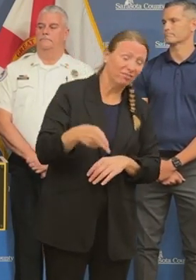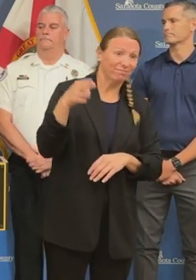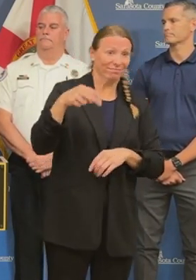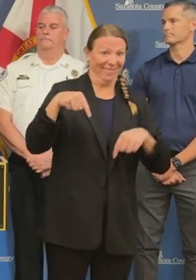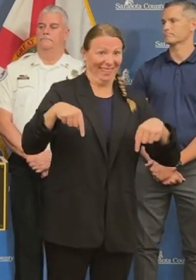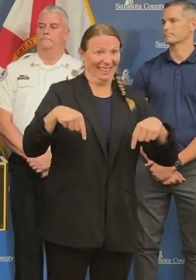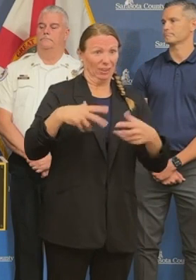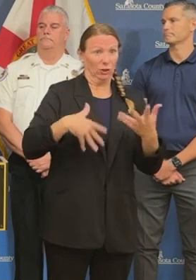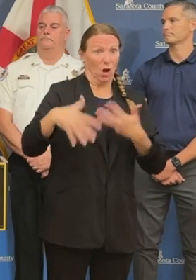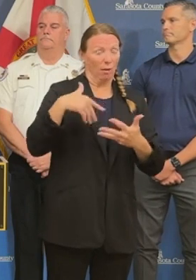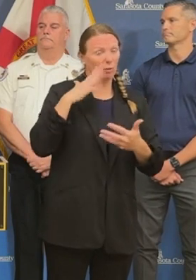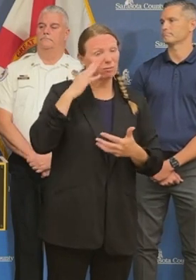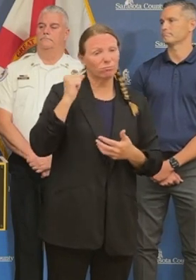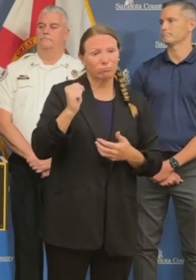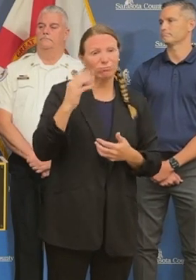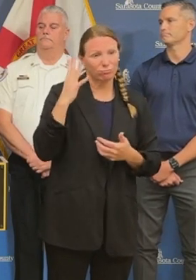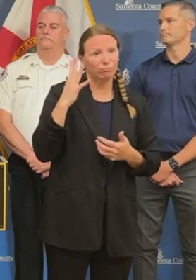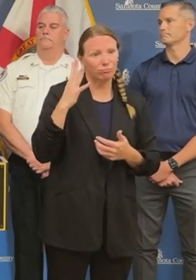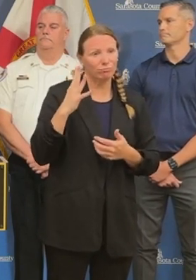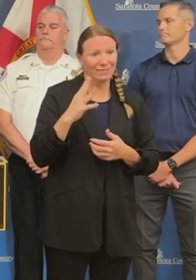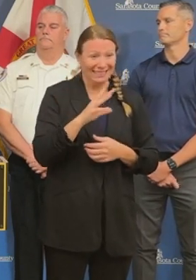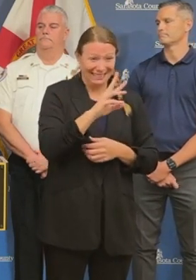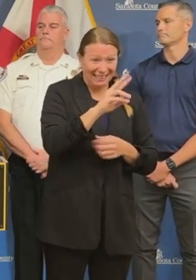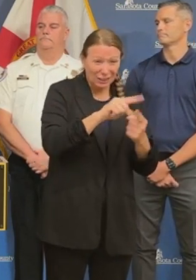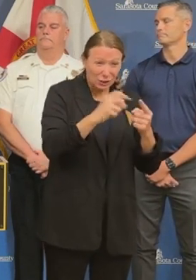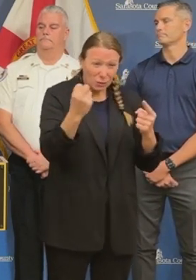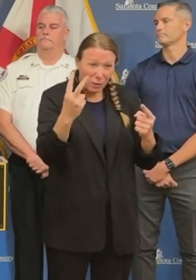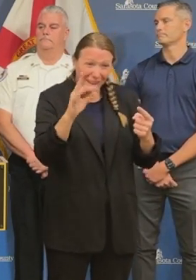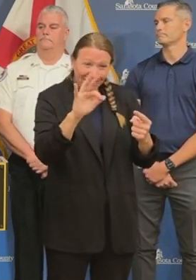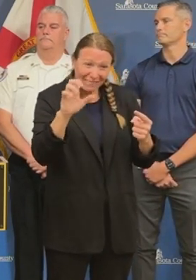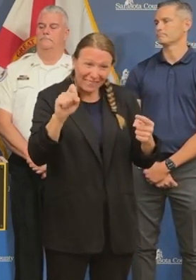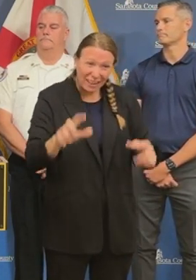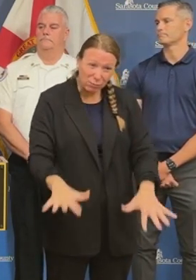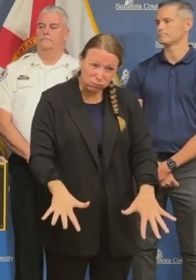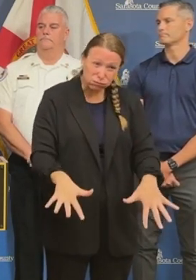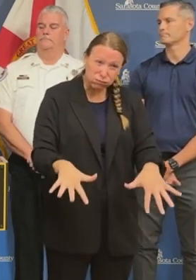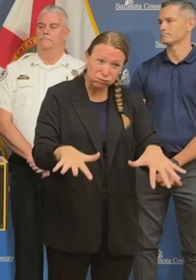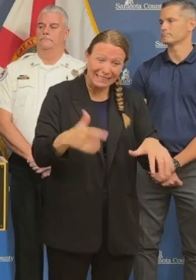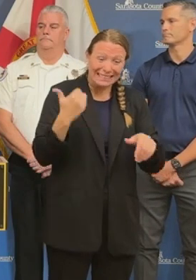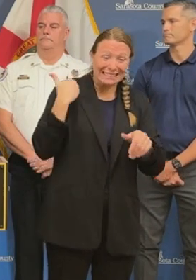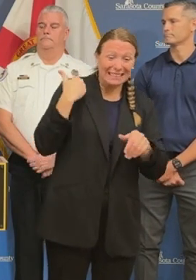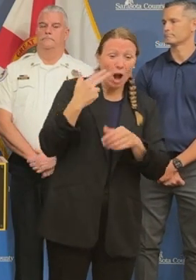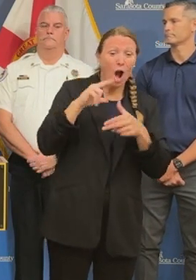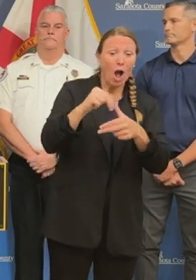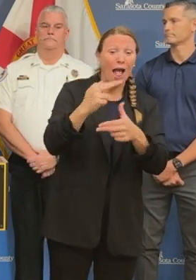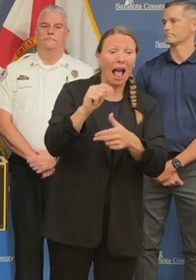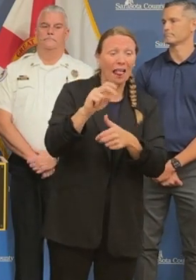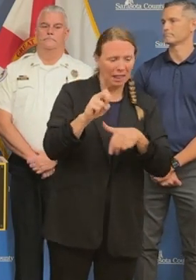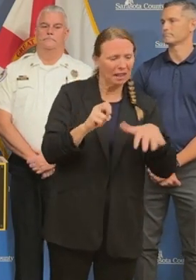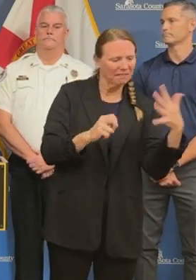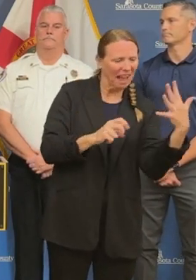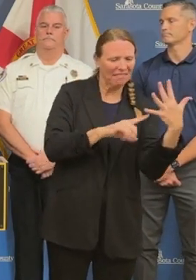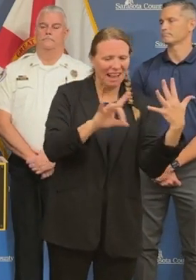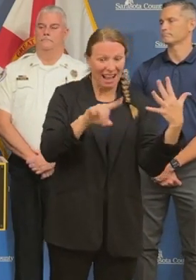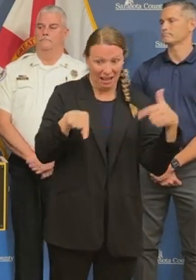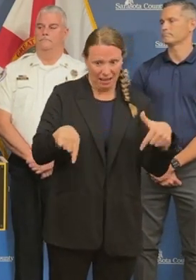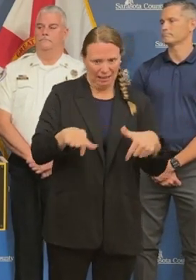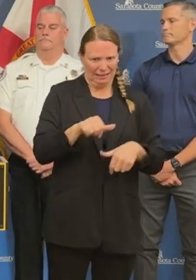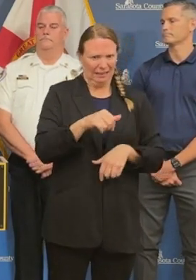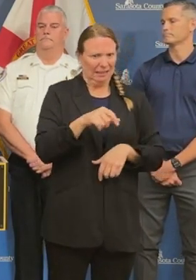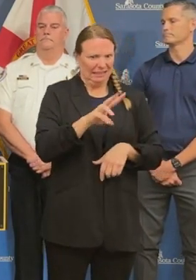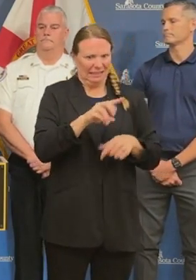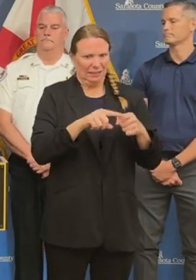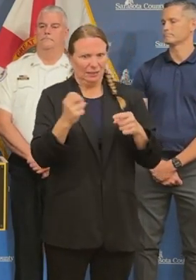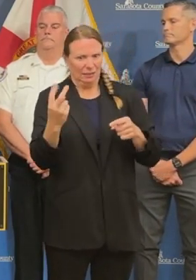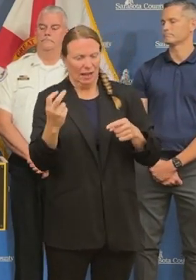of water coming in, almost twice what we had before. Everyone in these evacuation zones needs to heed